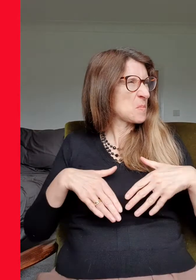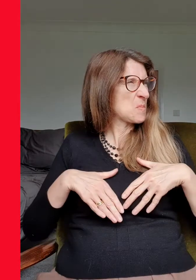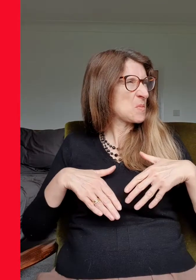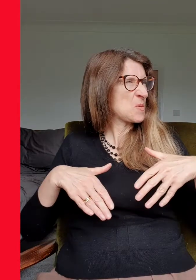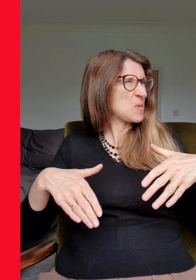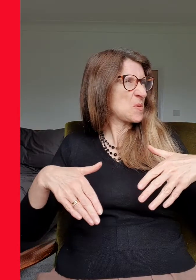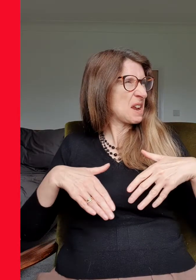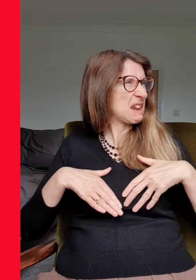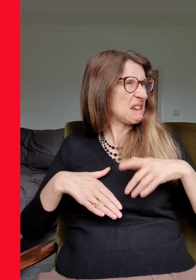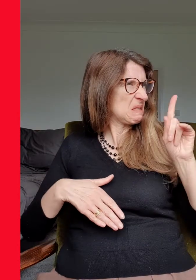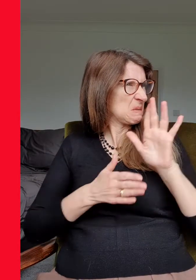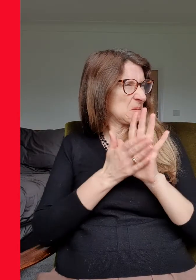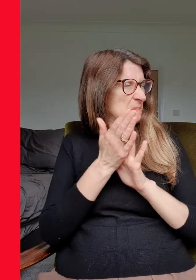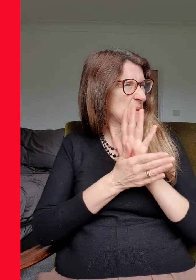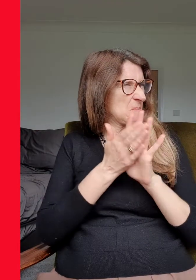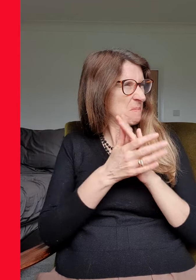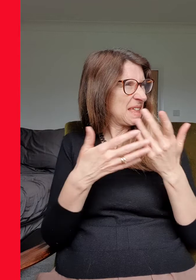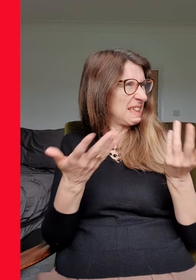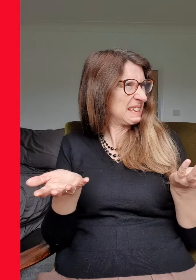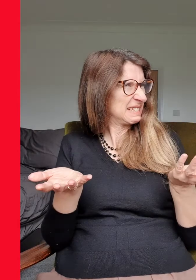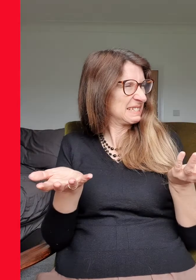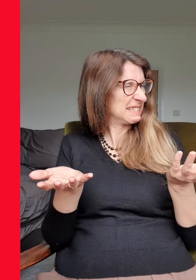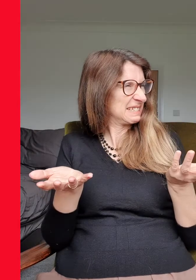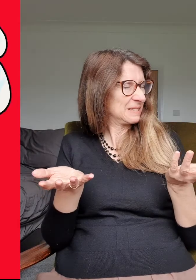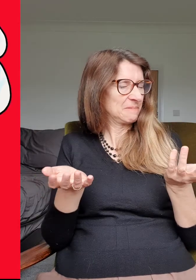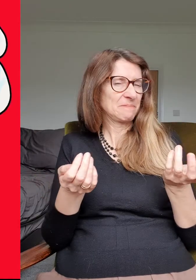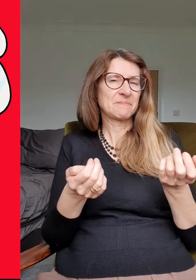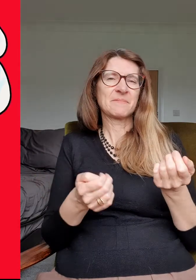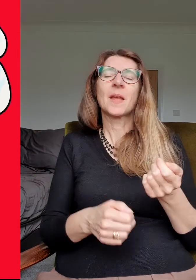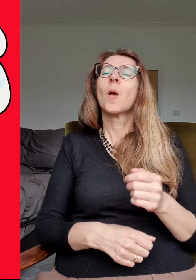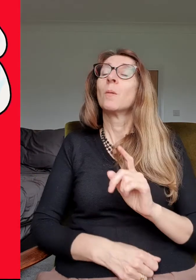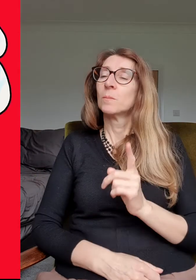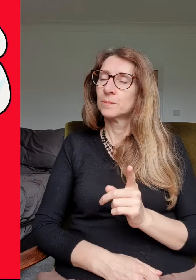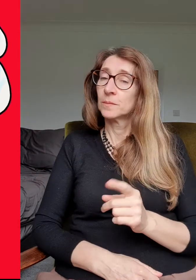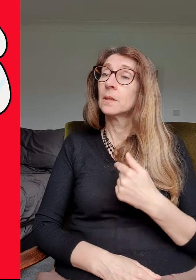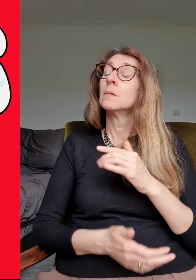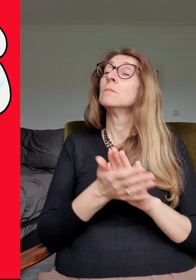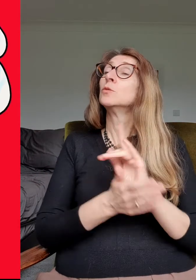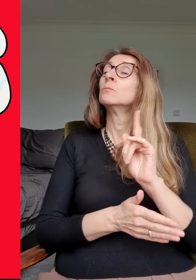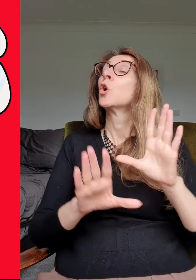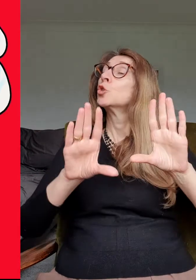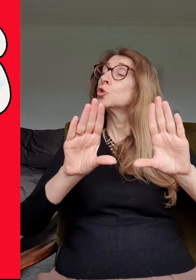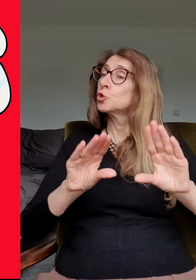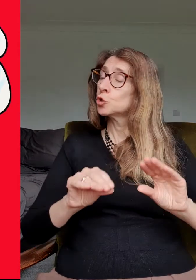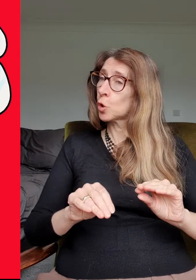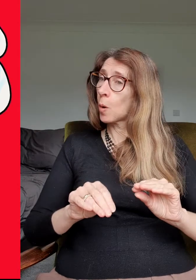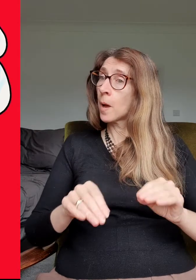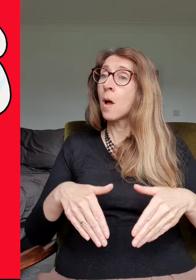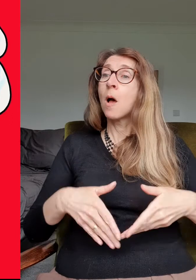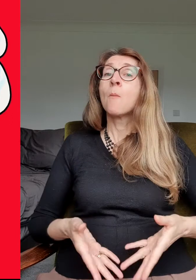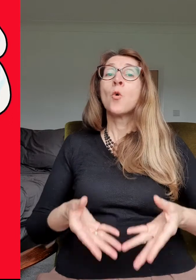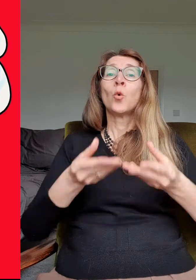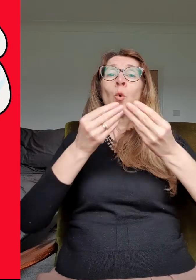mean, breathe?" said JoJo. "Well, I stop, breathe in through my